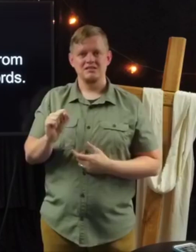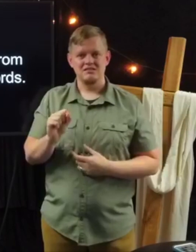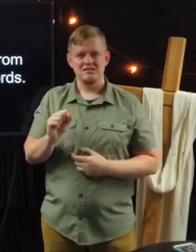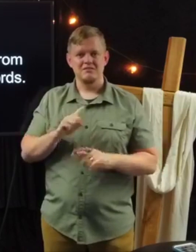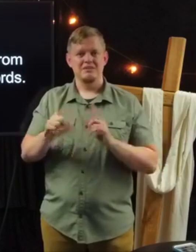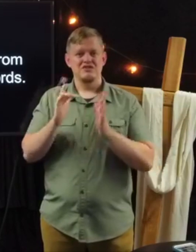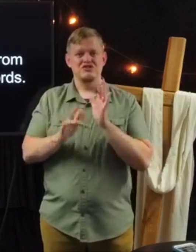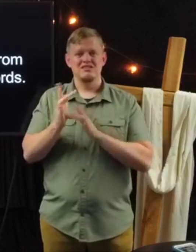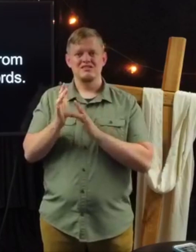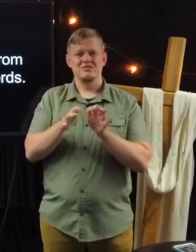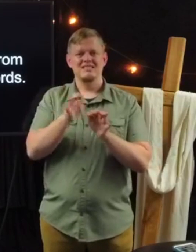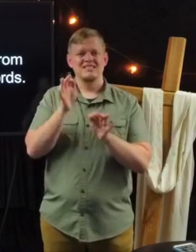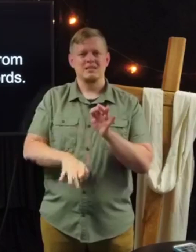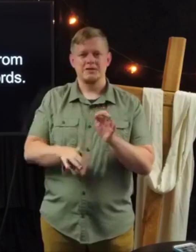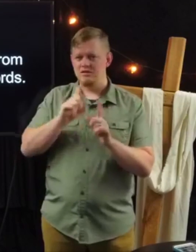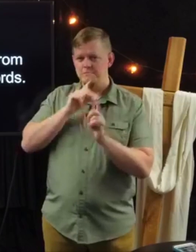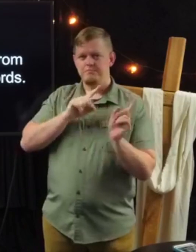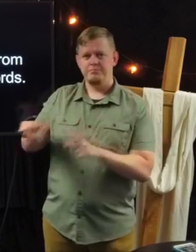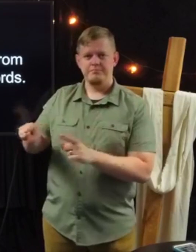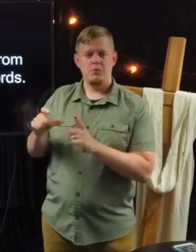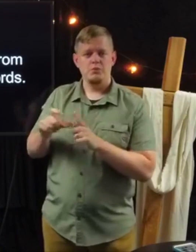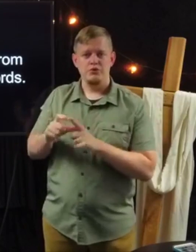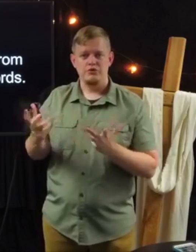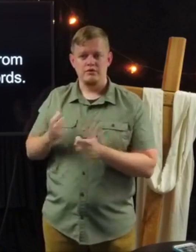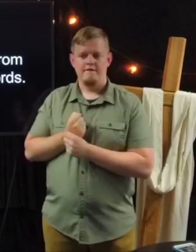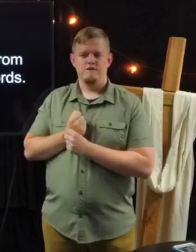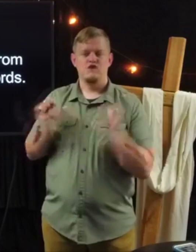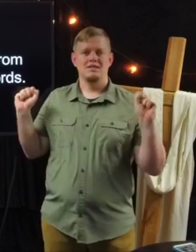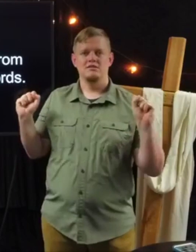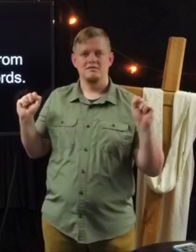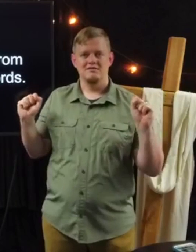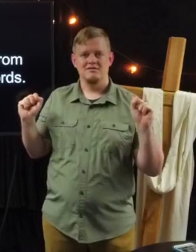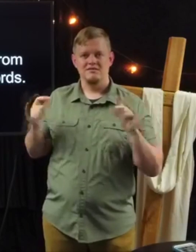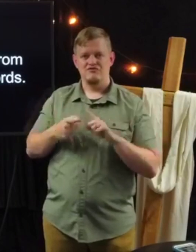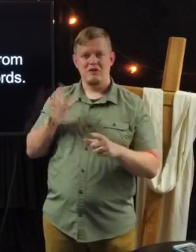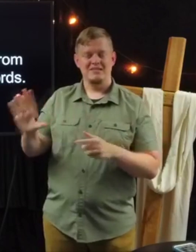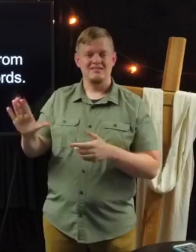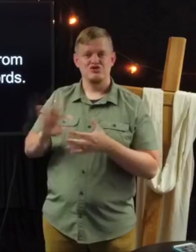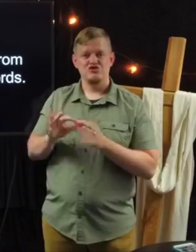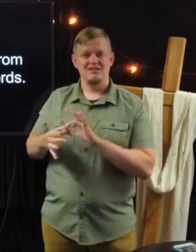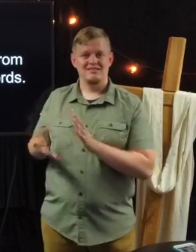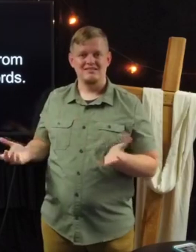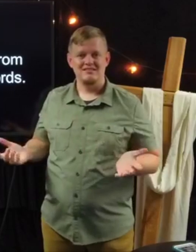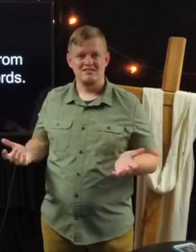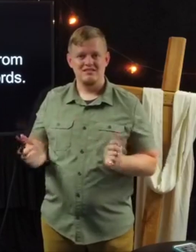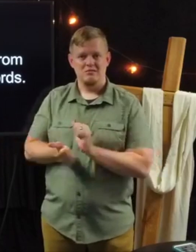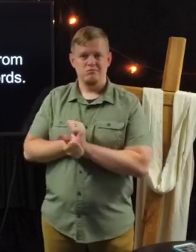He had been possessed by demons, but to this simple response, this simple word, freed him. Jesus freed him